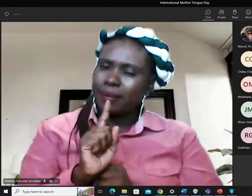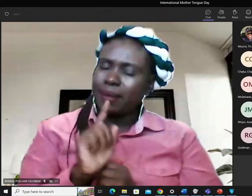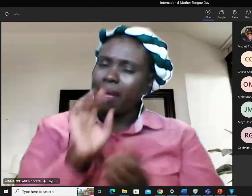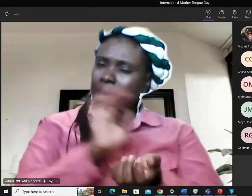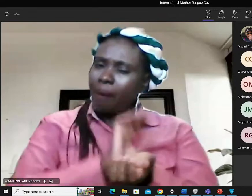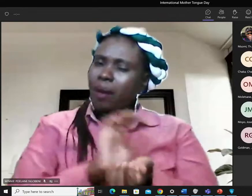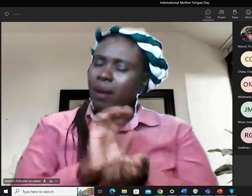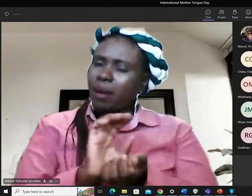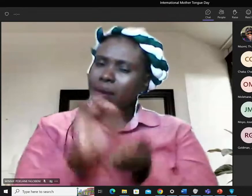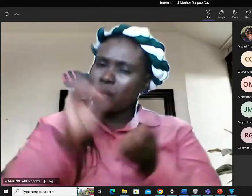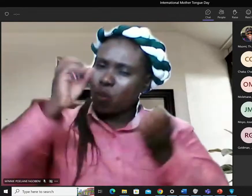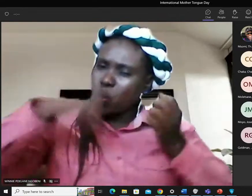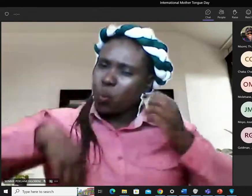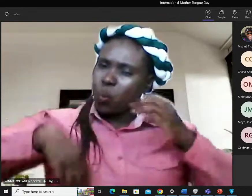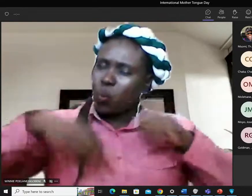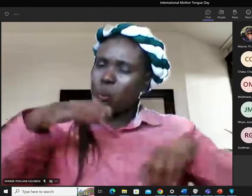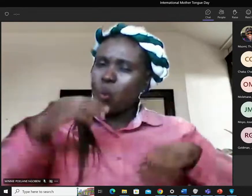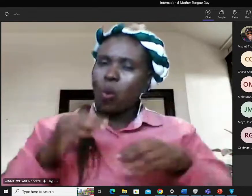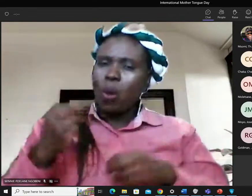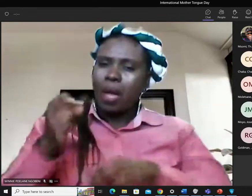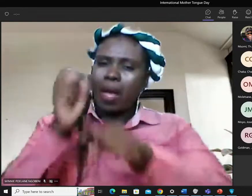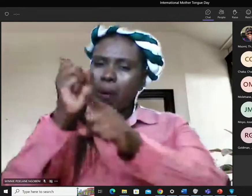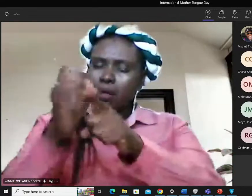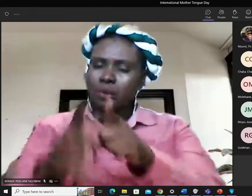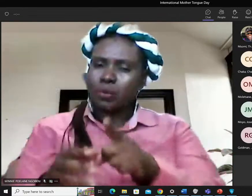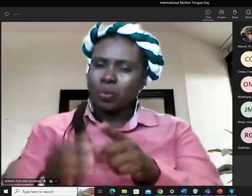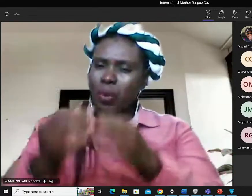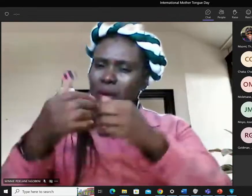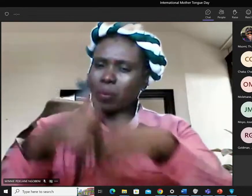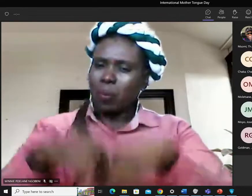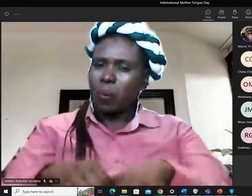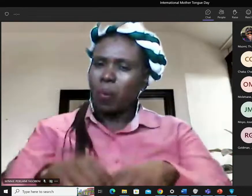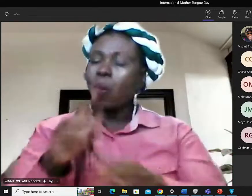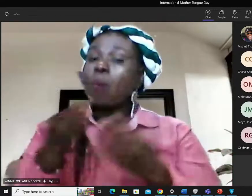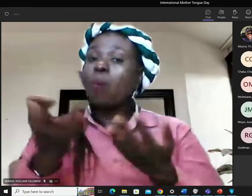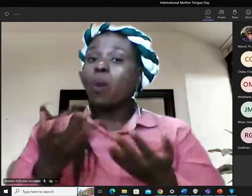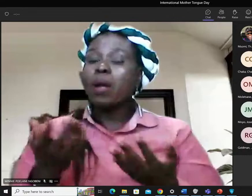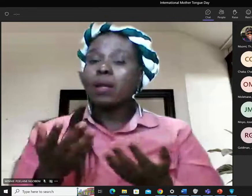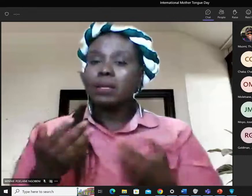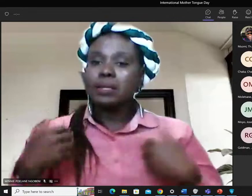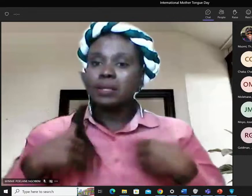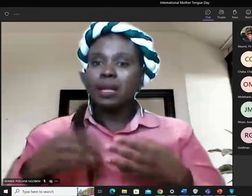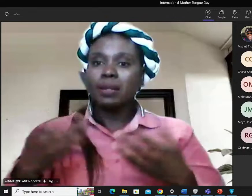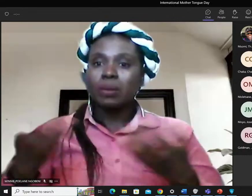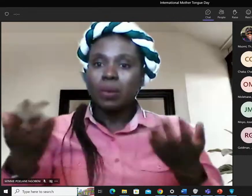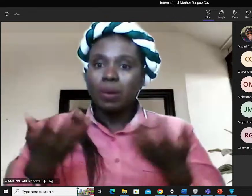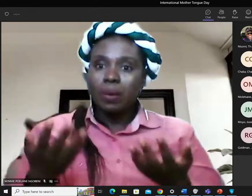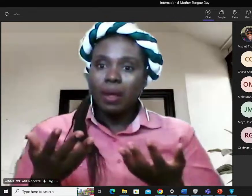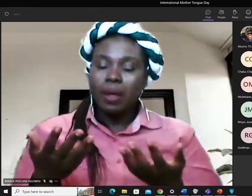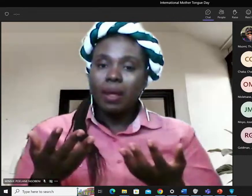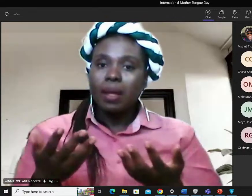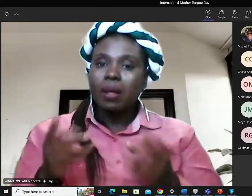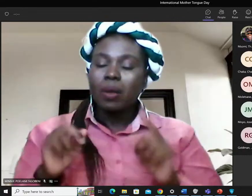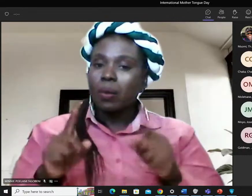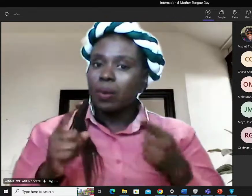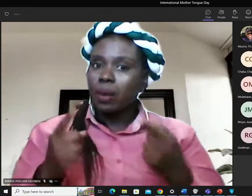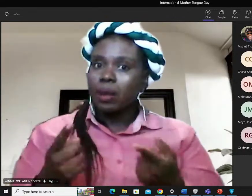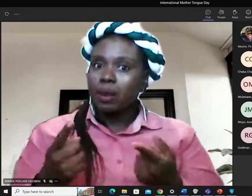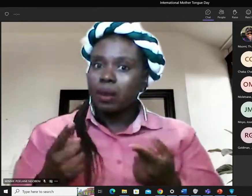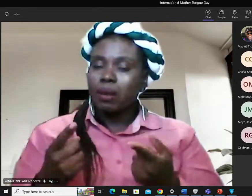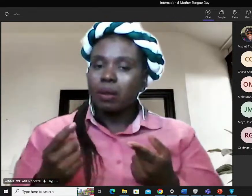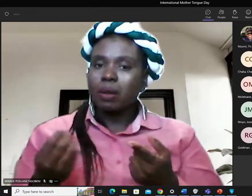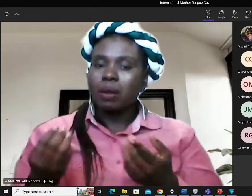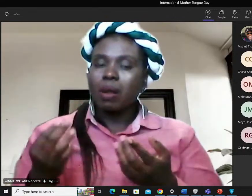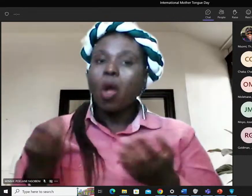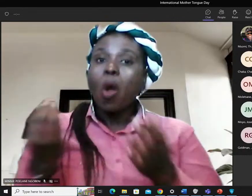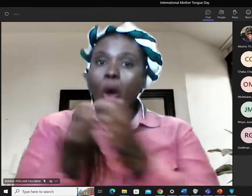Where are our students falling short? We begin where we are. You cannot begin by actually implementing all